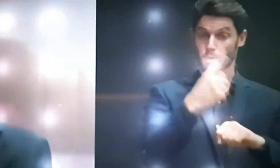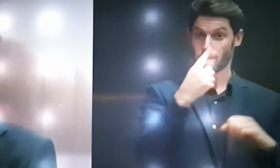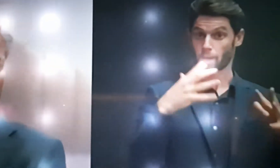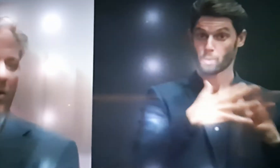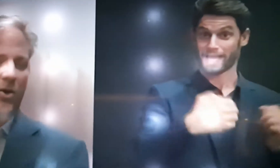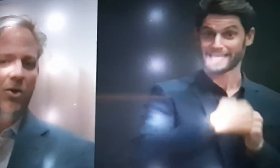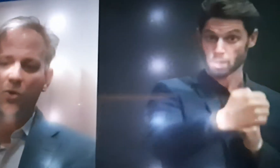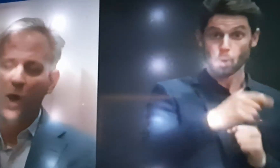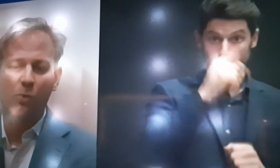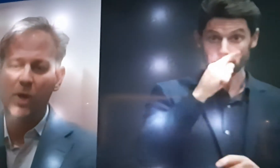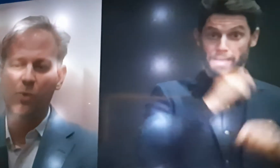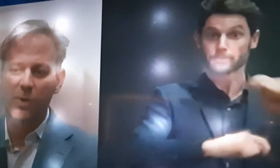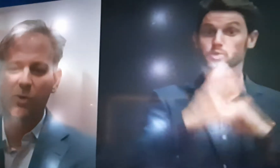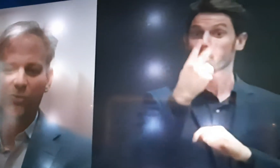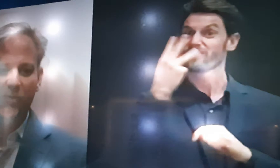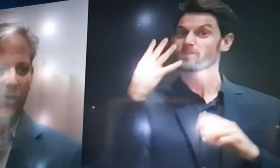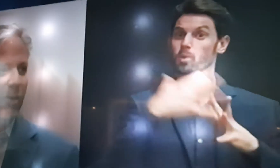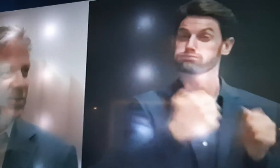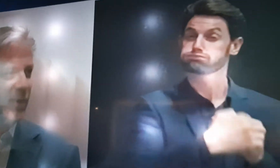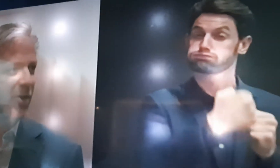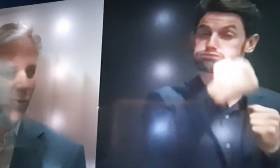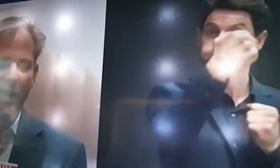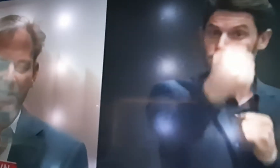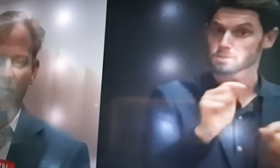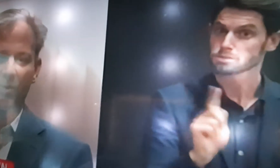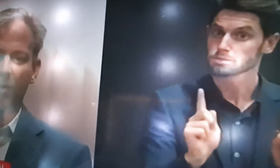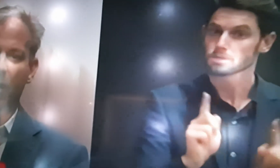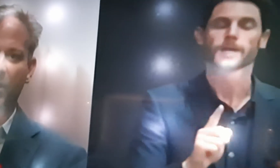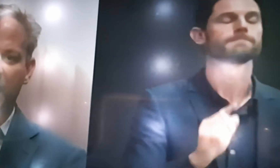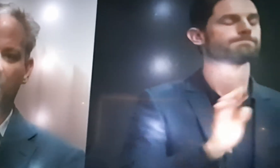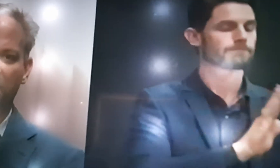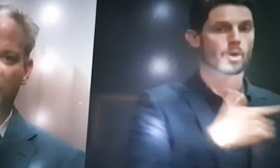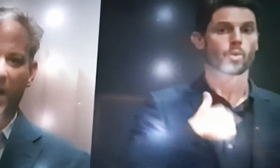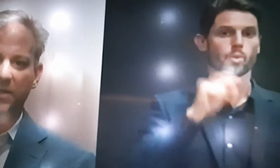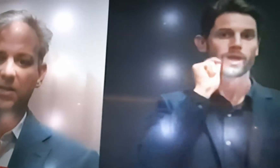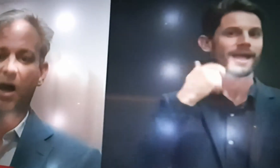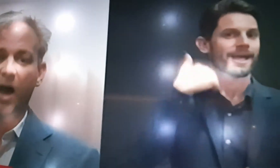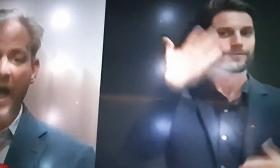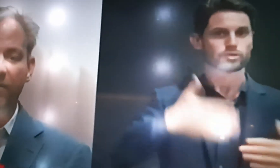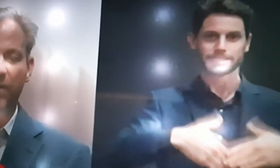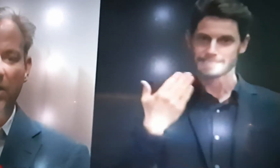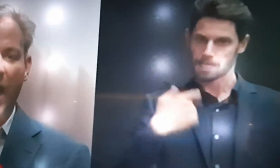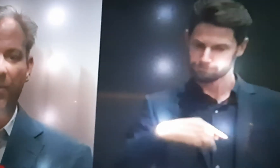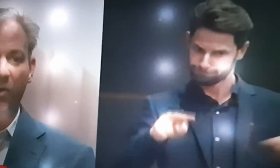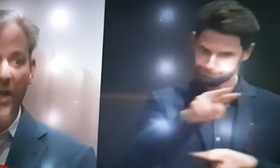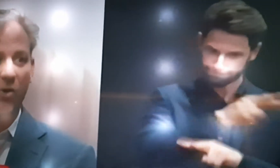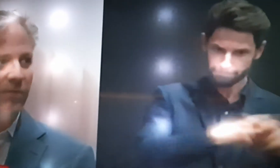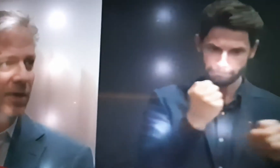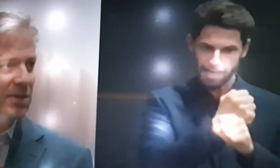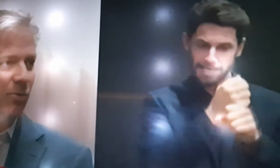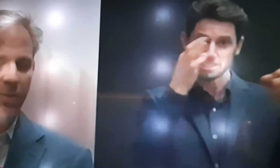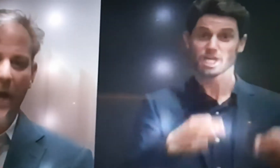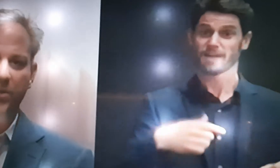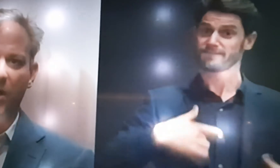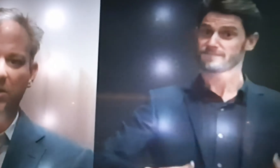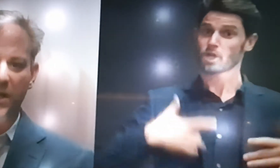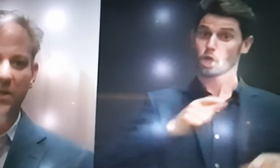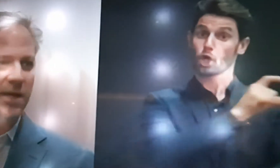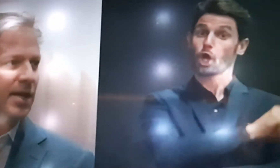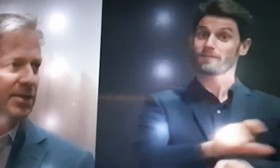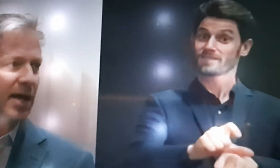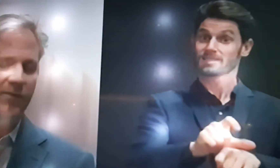2 cases this time next week? No, we will review, as we always do, on a day-by-day basis. I have great confidence that we'll be able